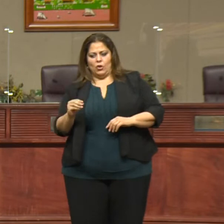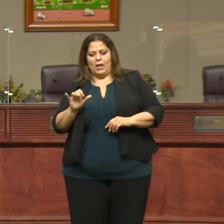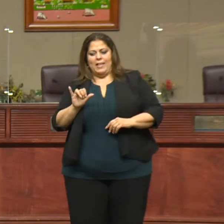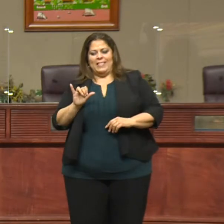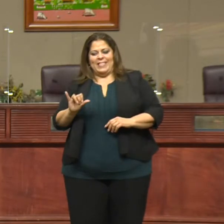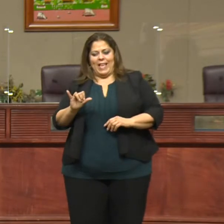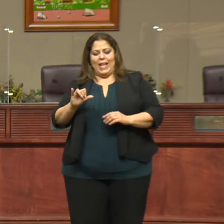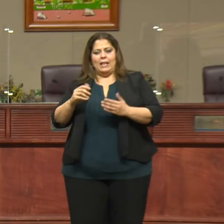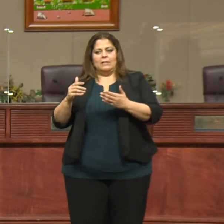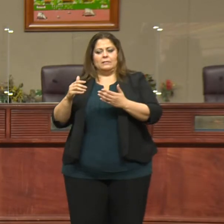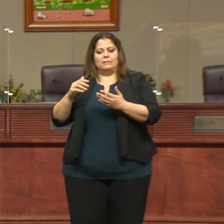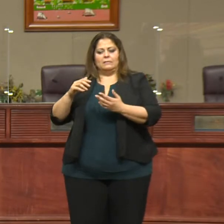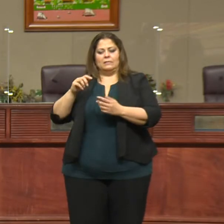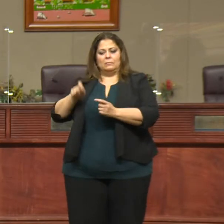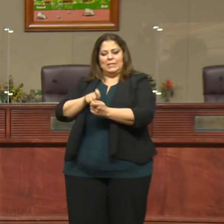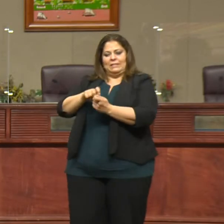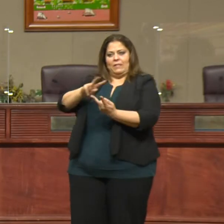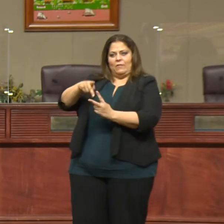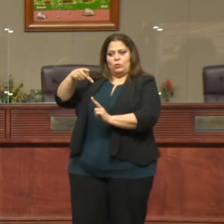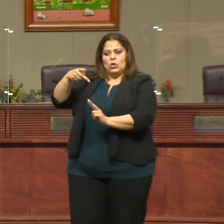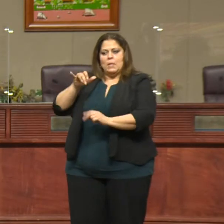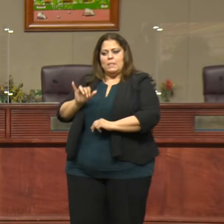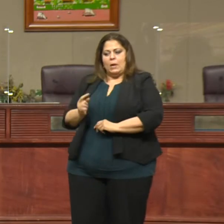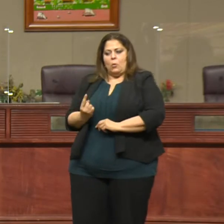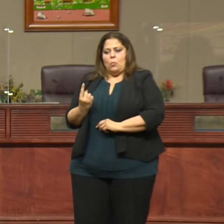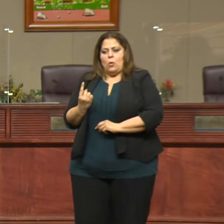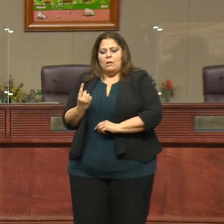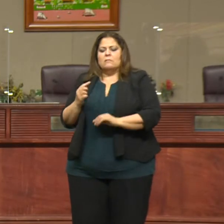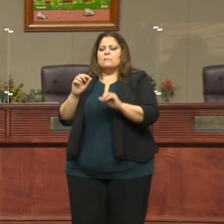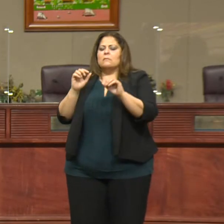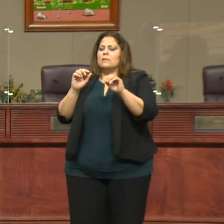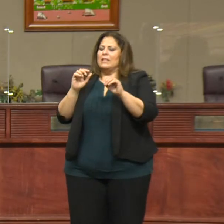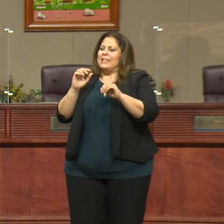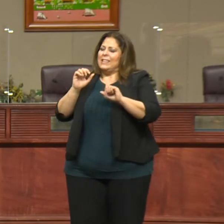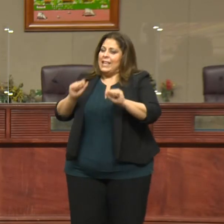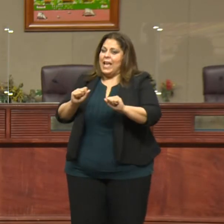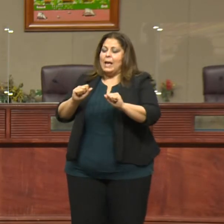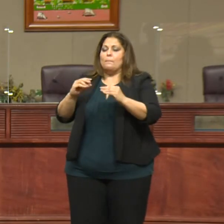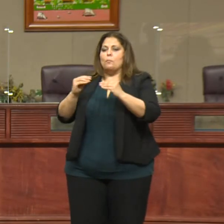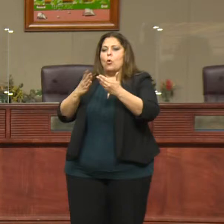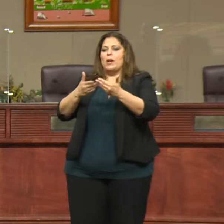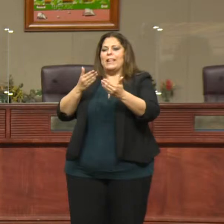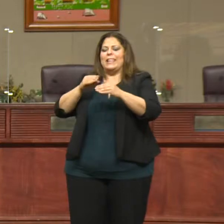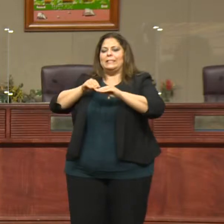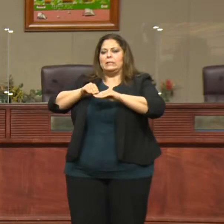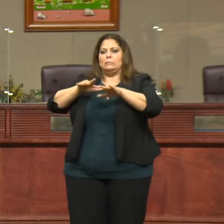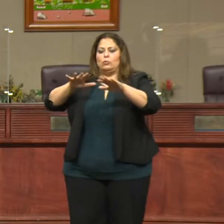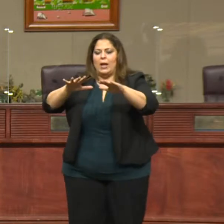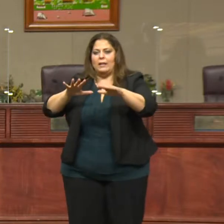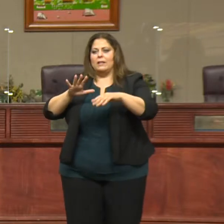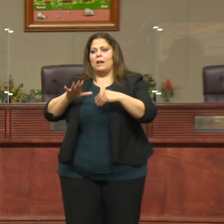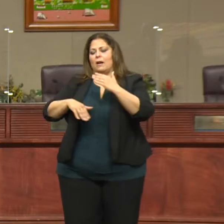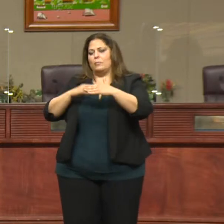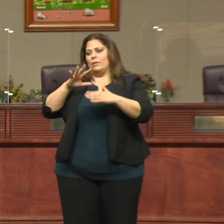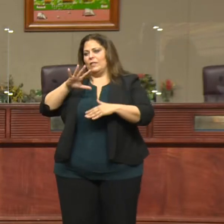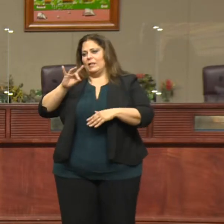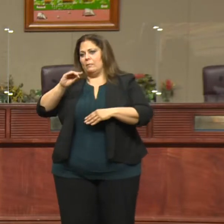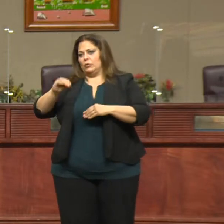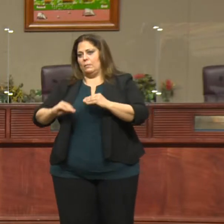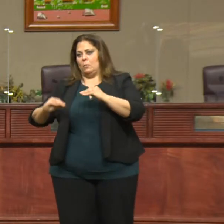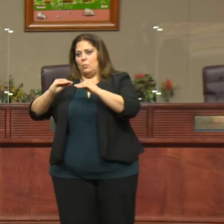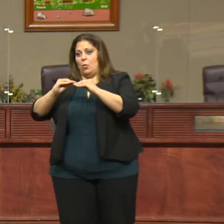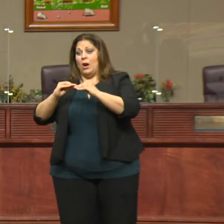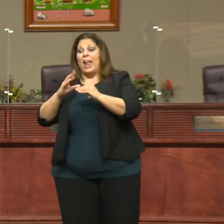variant, there have been studies to show that it can be up to 50% more transmissible and also potentially with increased severity